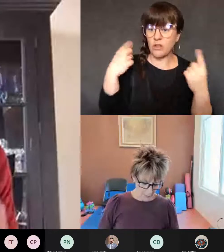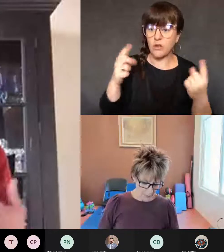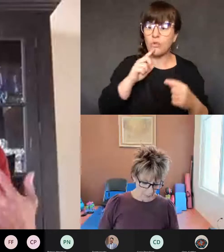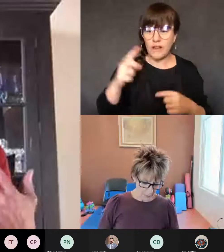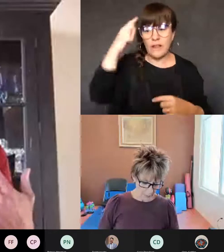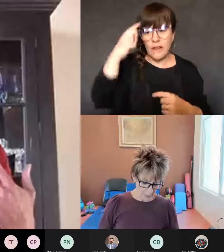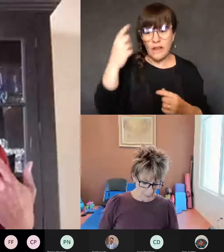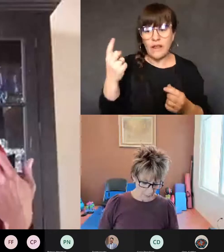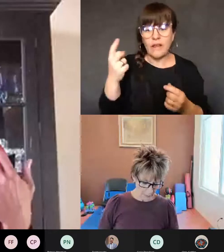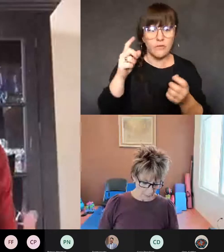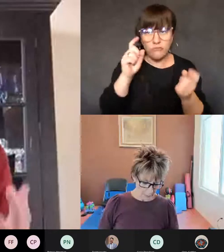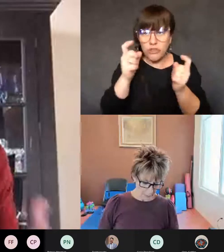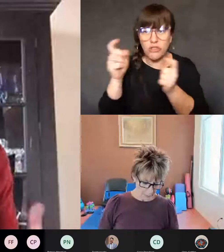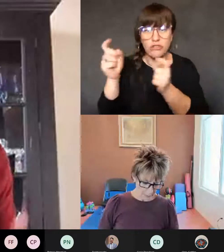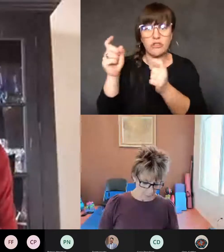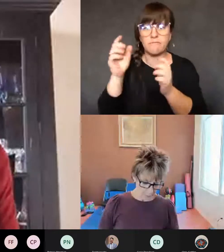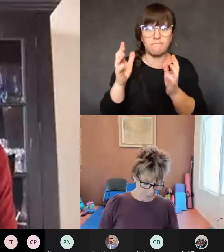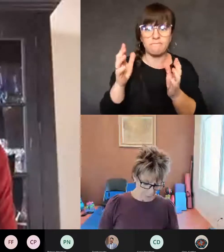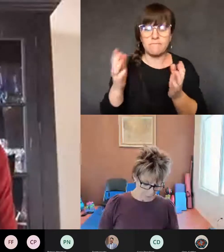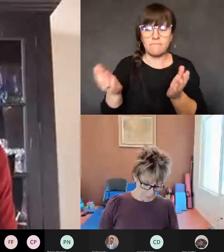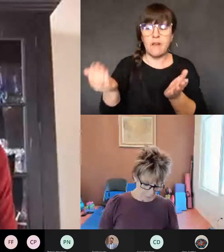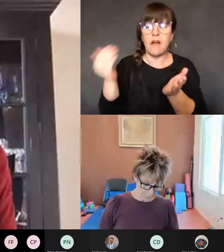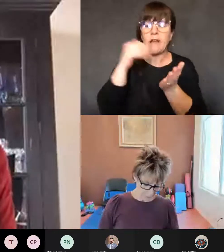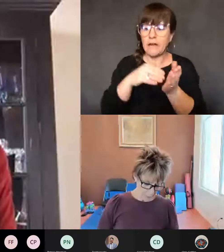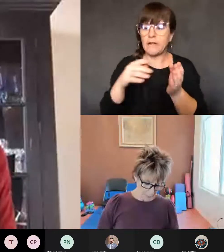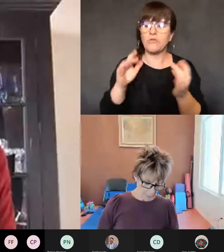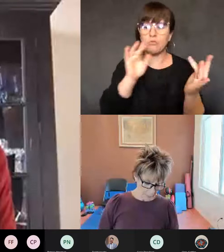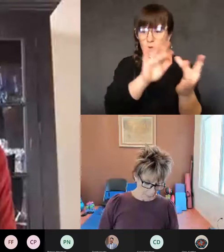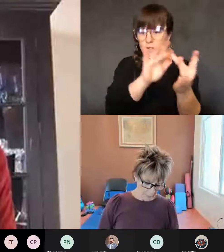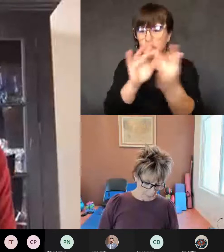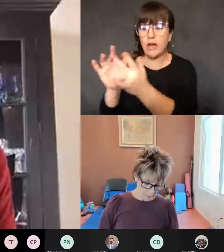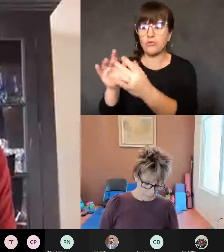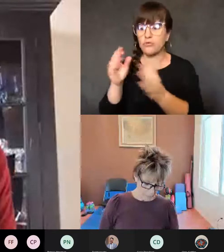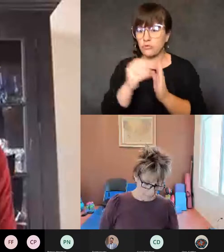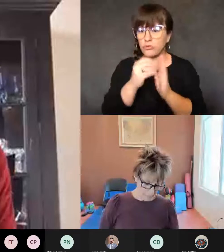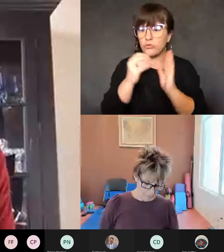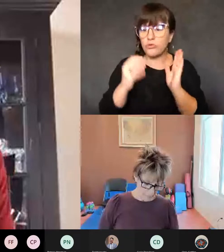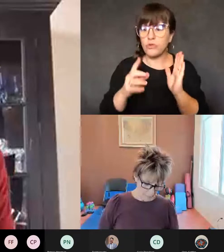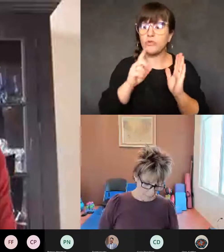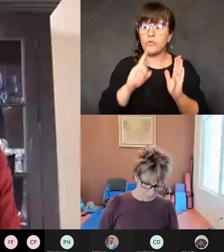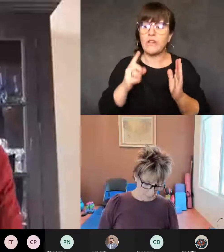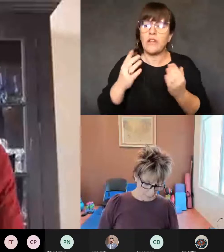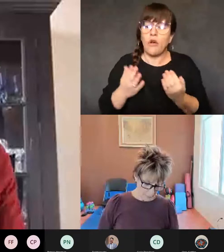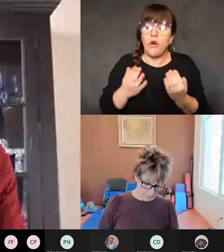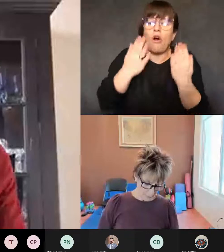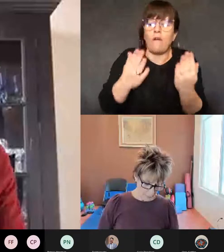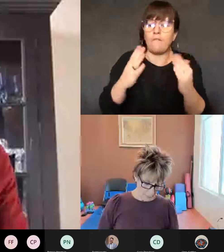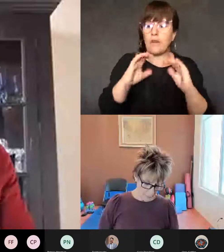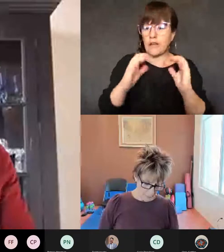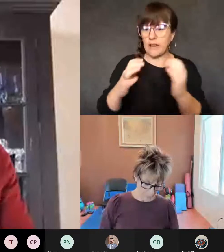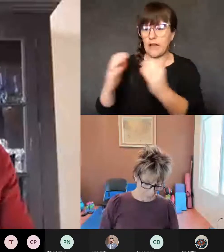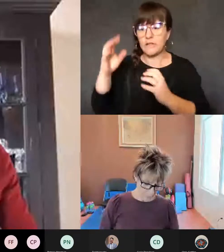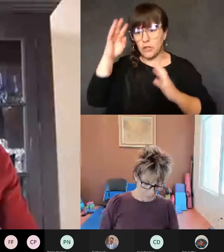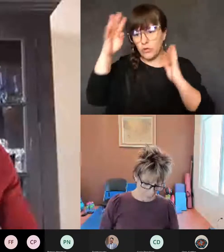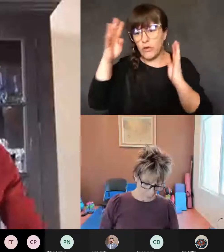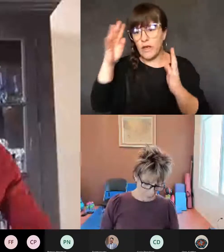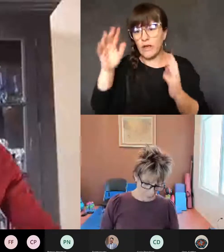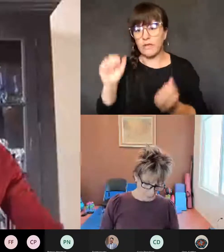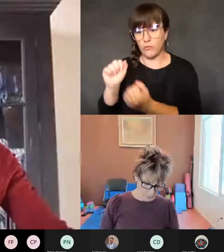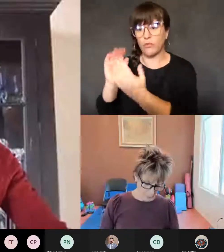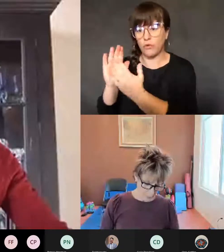and trying to reach out to students and offer their classes in really creative ways. But